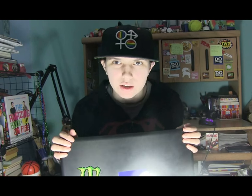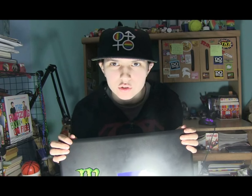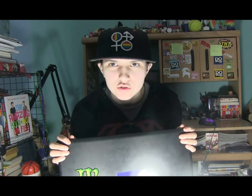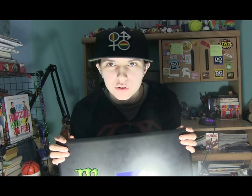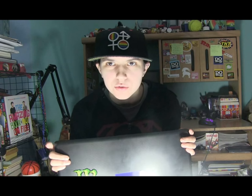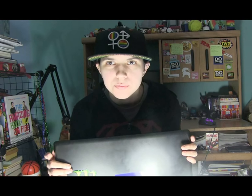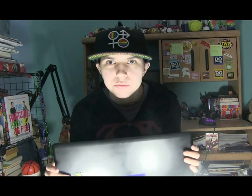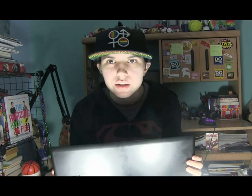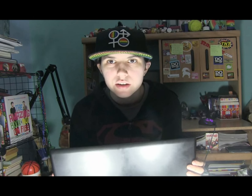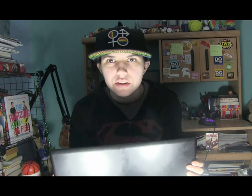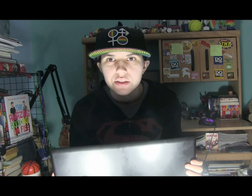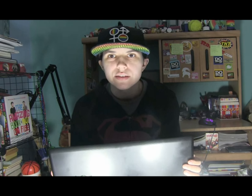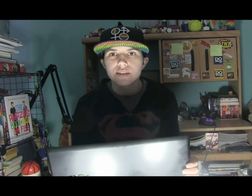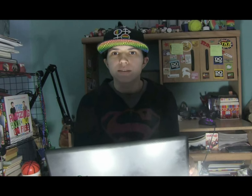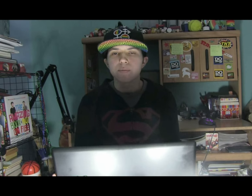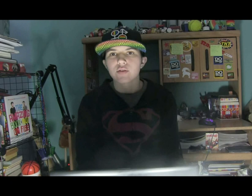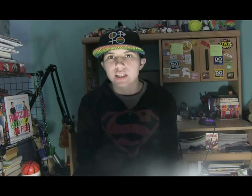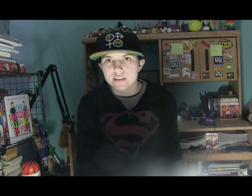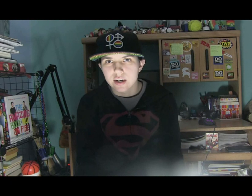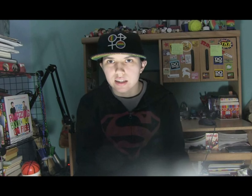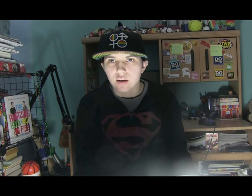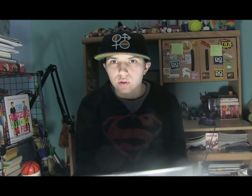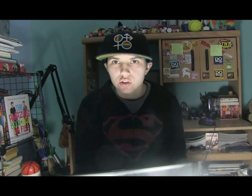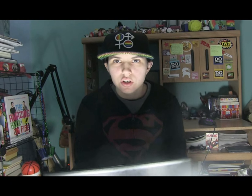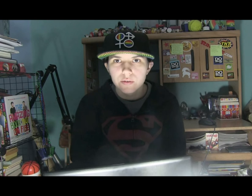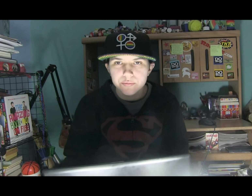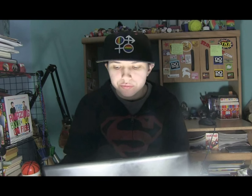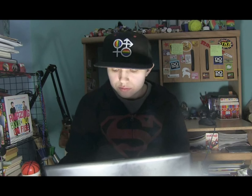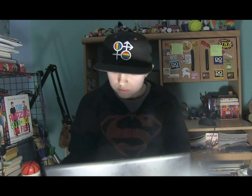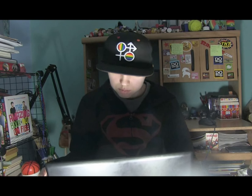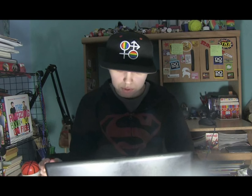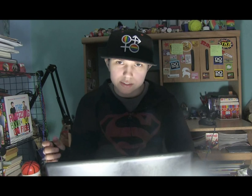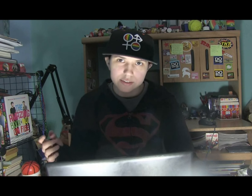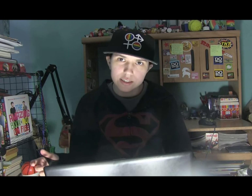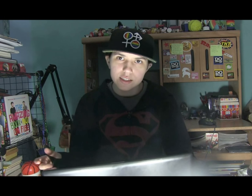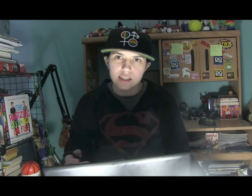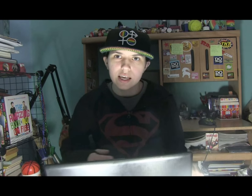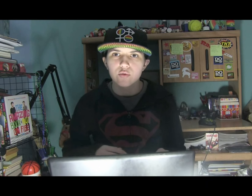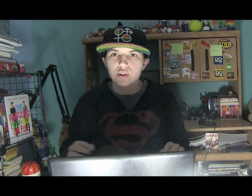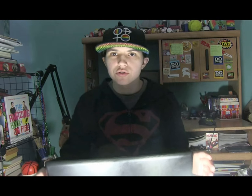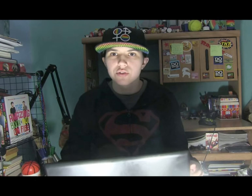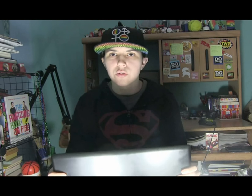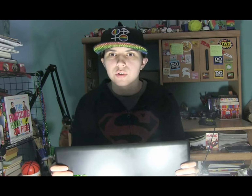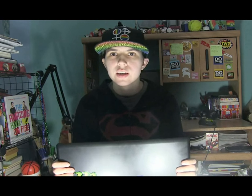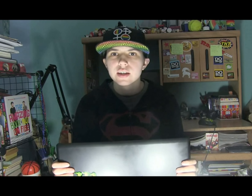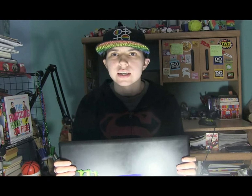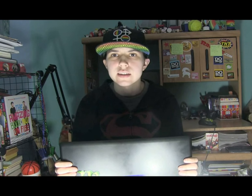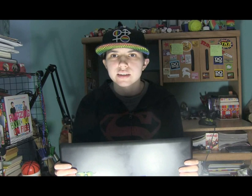language though. This is American Sign Language. But it's still a language, so it